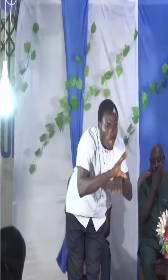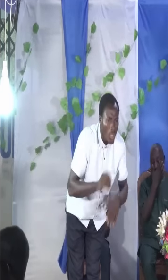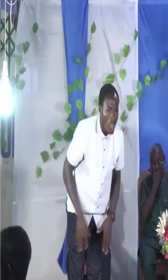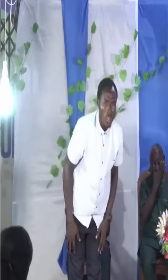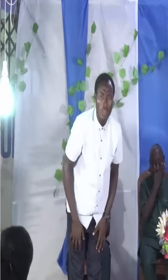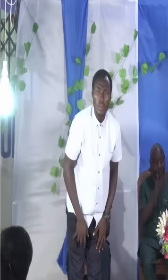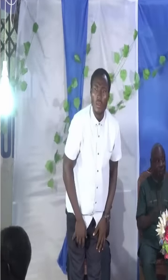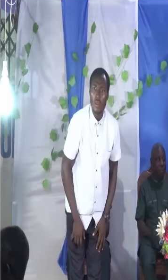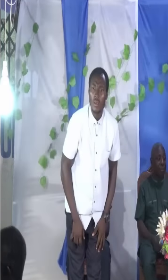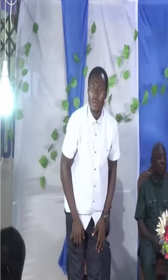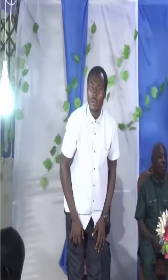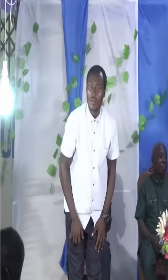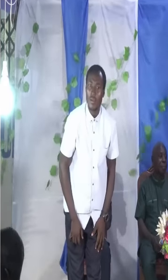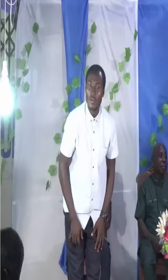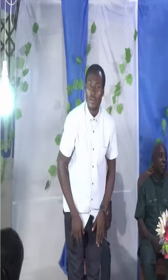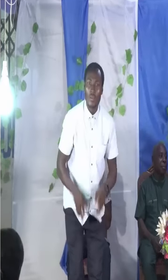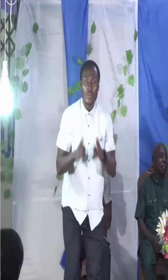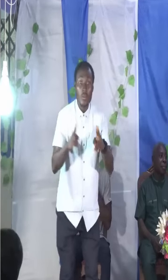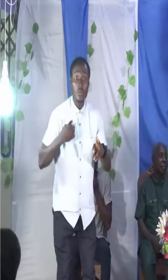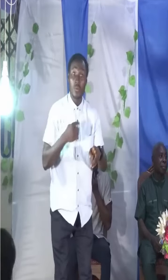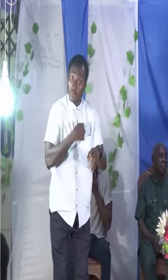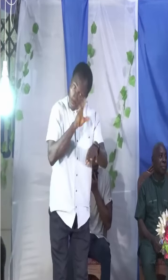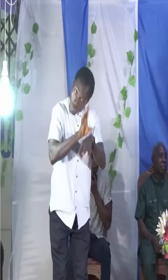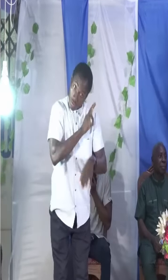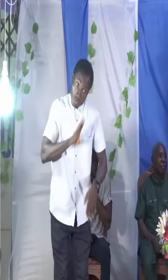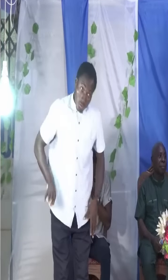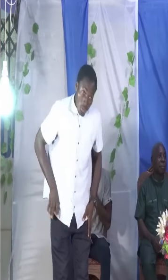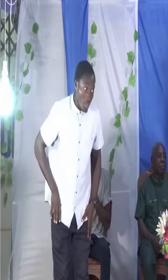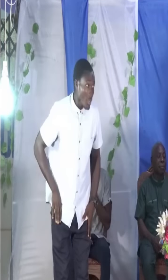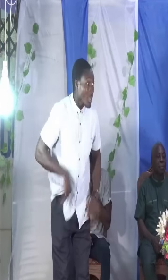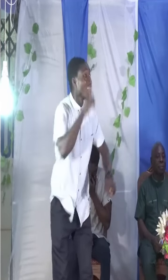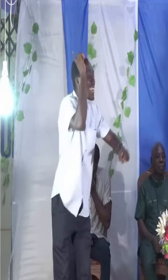montumi ntɔ ɛmo 1 bag mpo ɛnkyɛ ɛma kurom hɔ ahiafoɔ